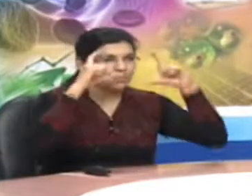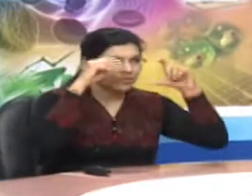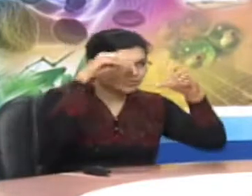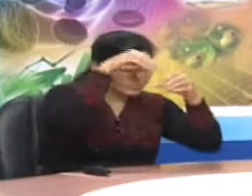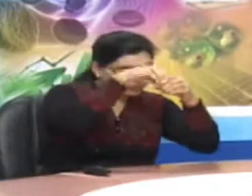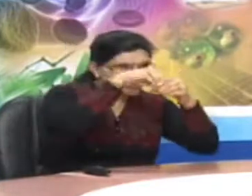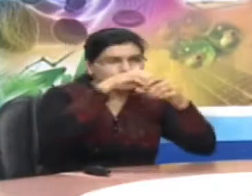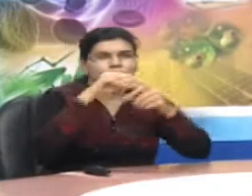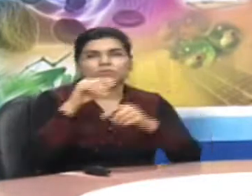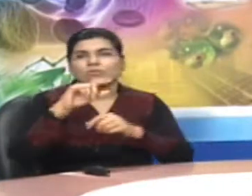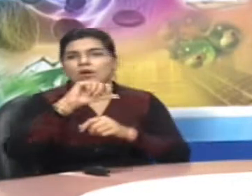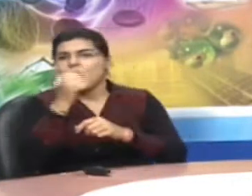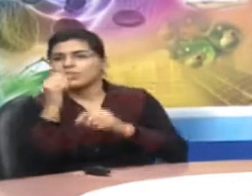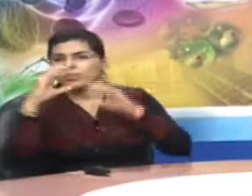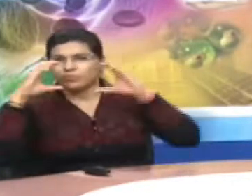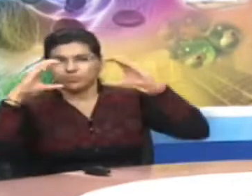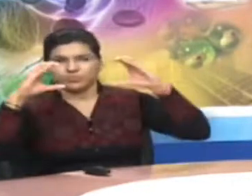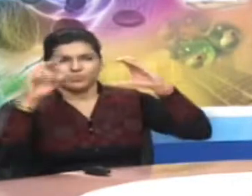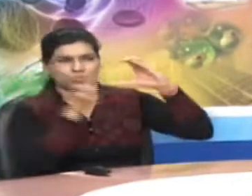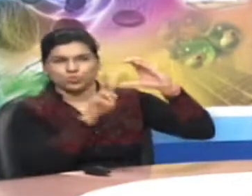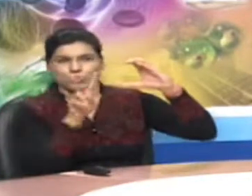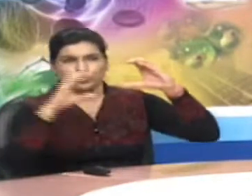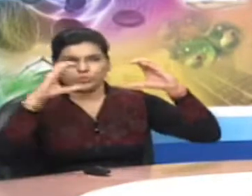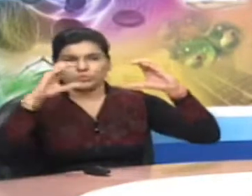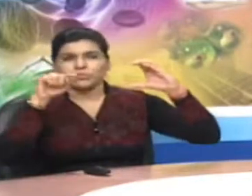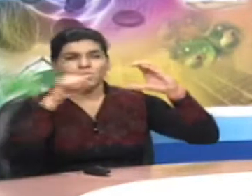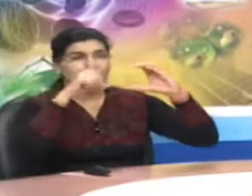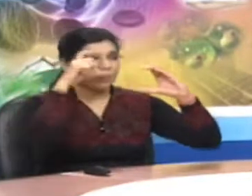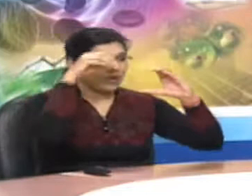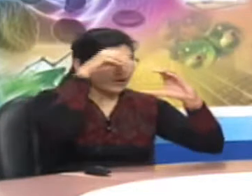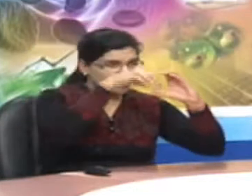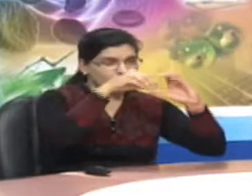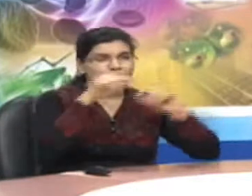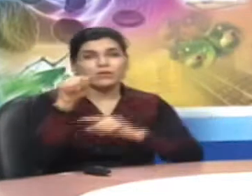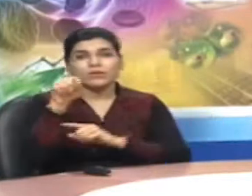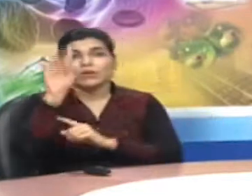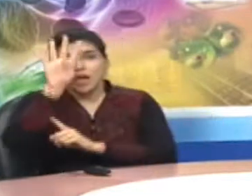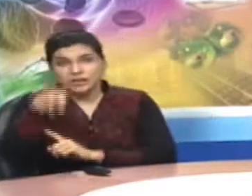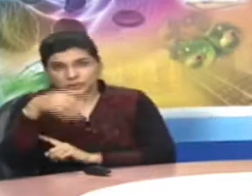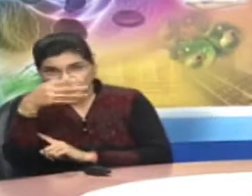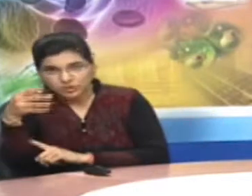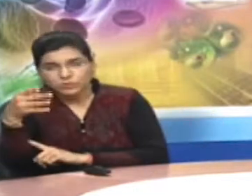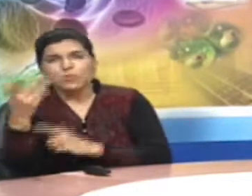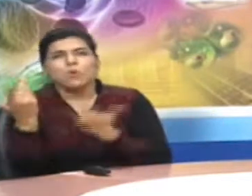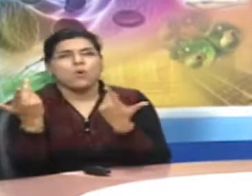component. You can add 2 pictures, 2 graphs all together to show the comparison or the